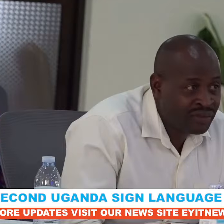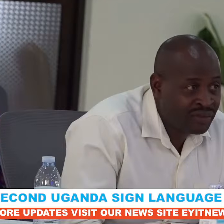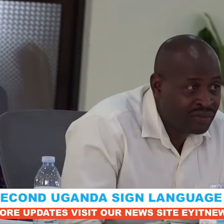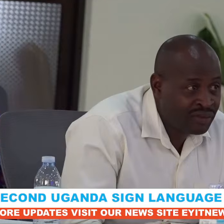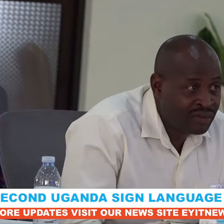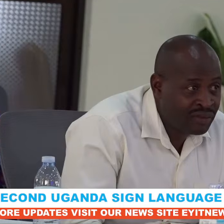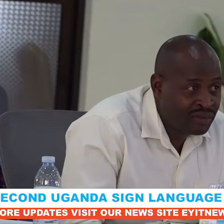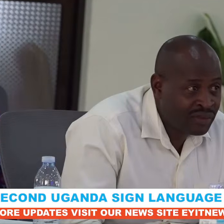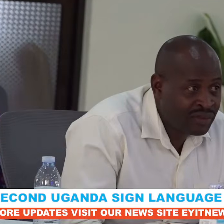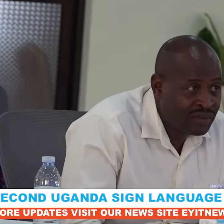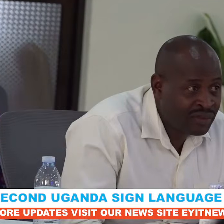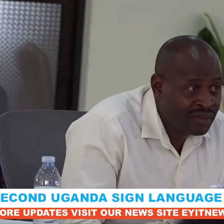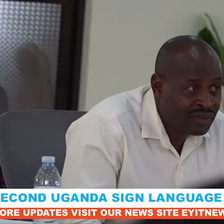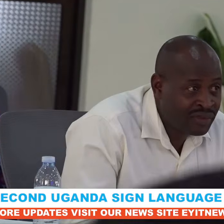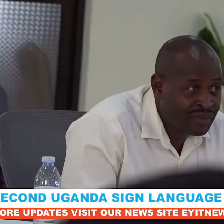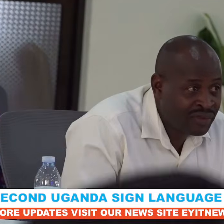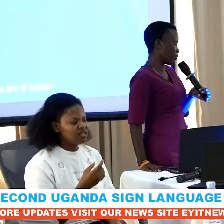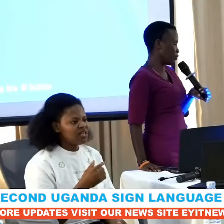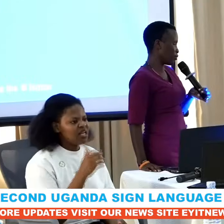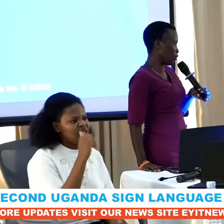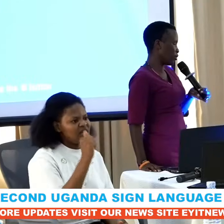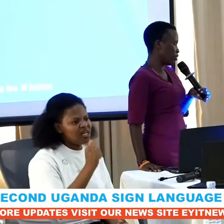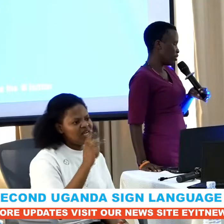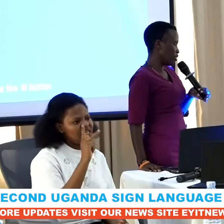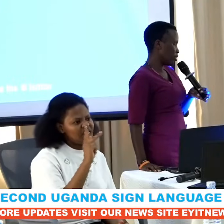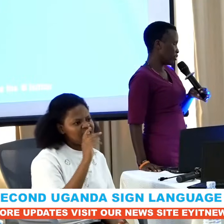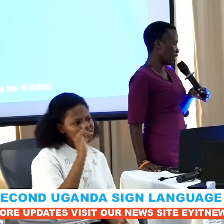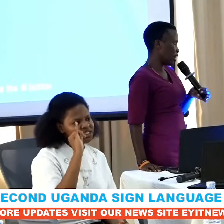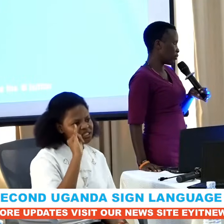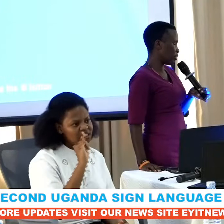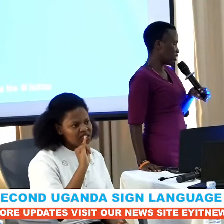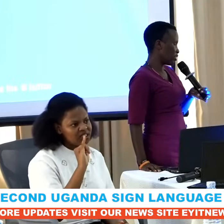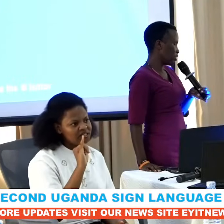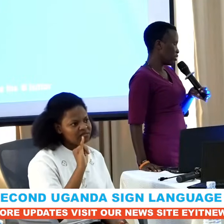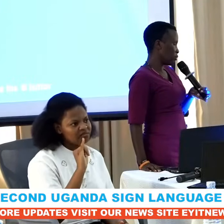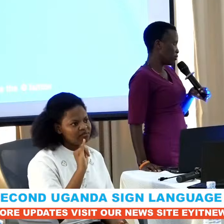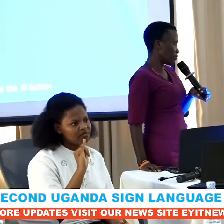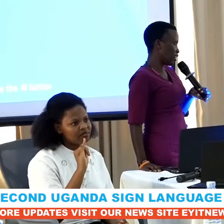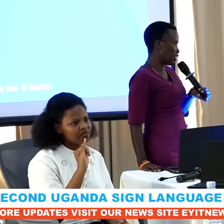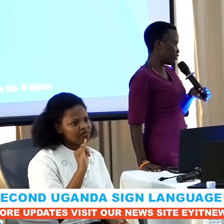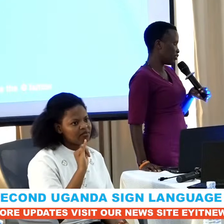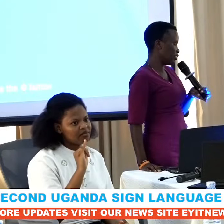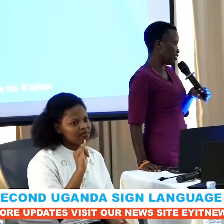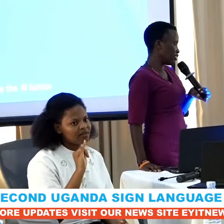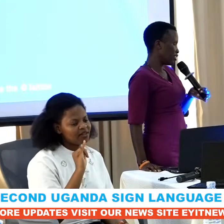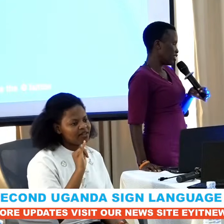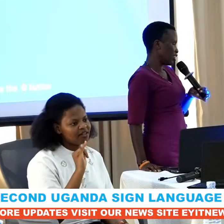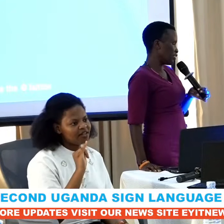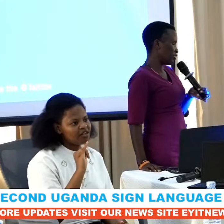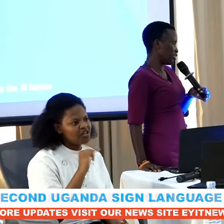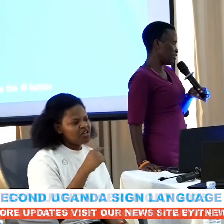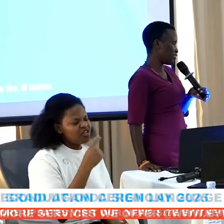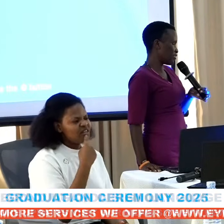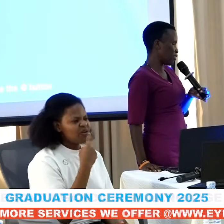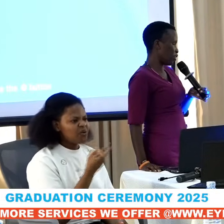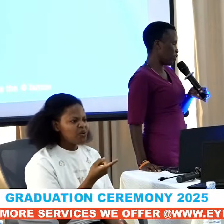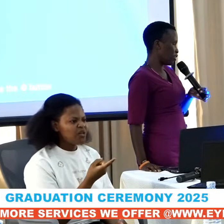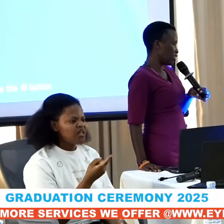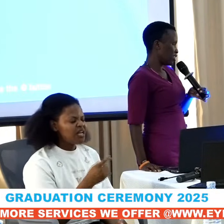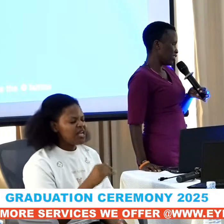echi. For us who know Runyankore, we say echi. Echi